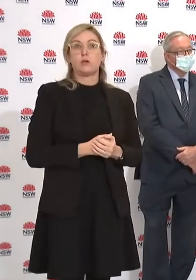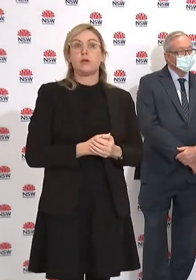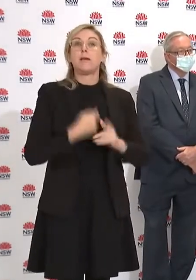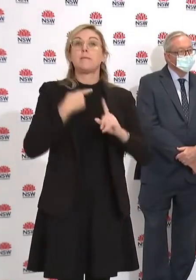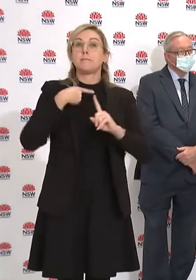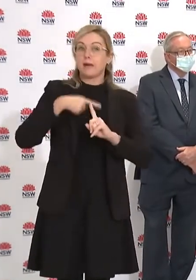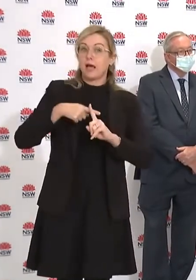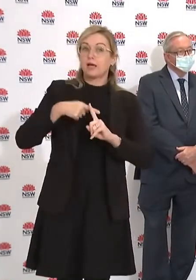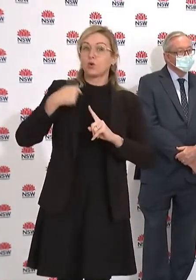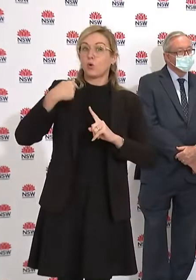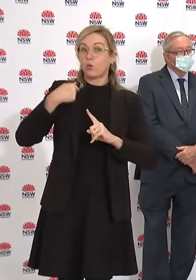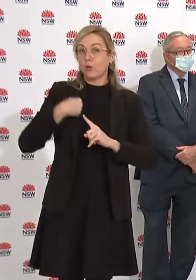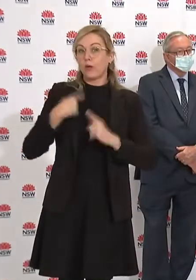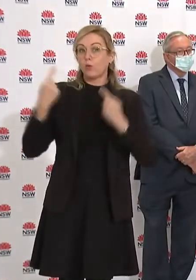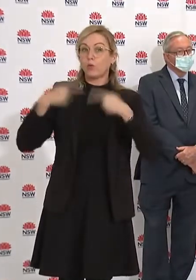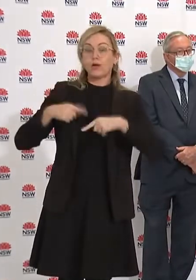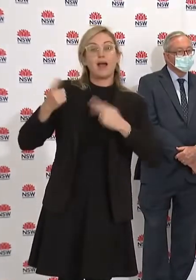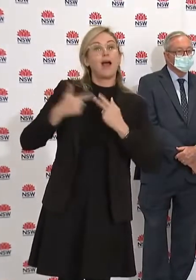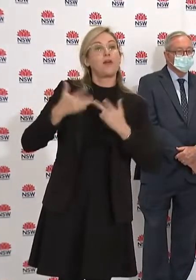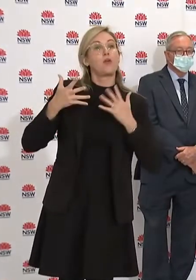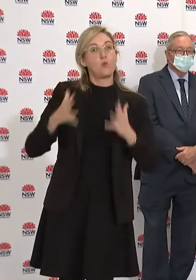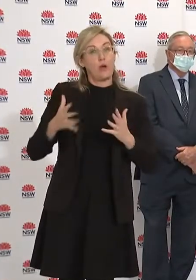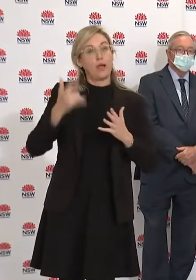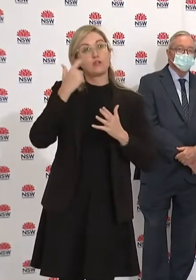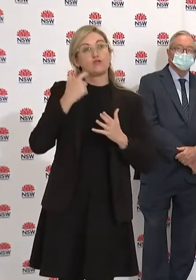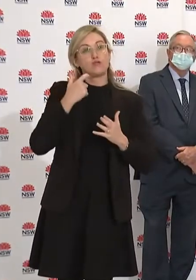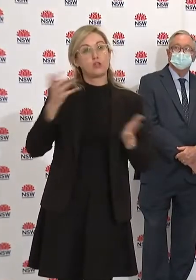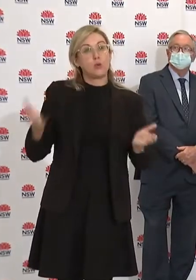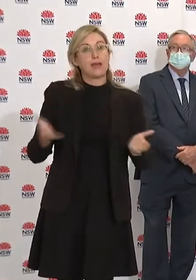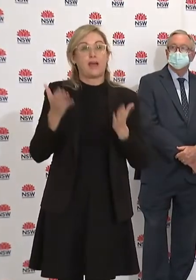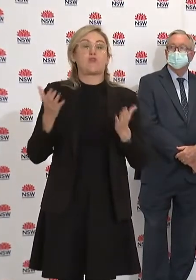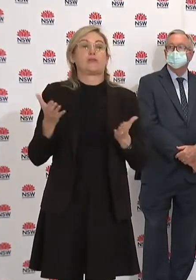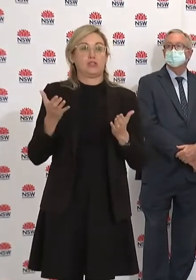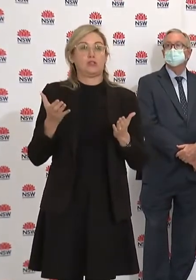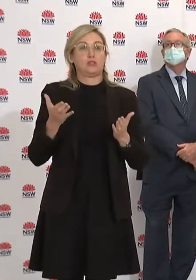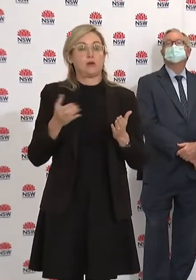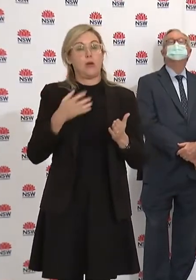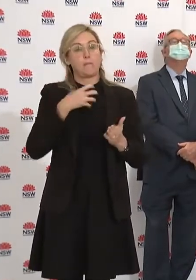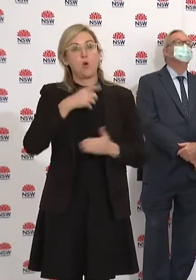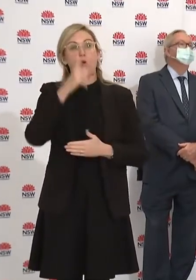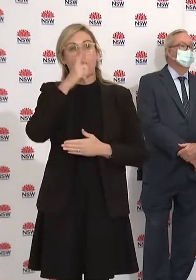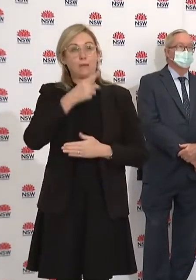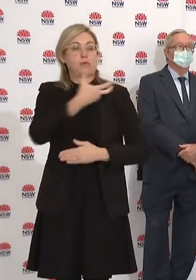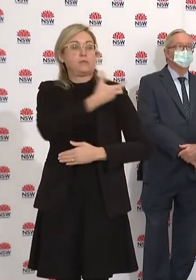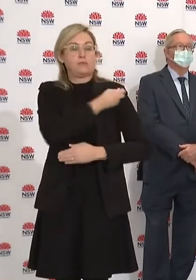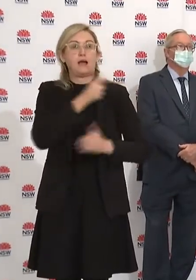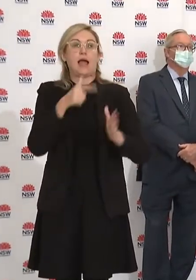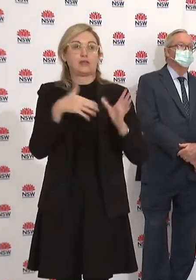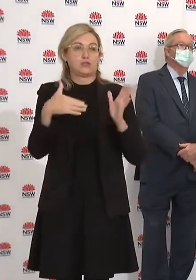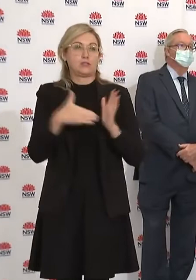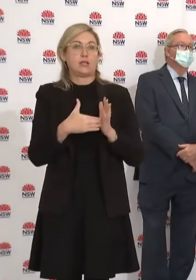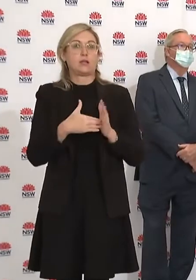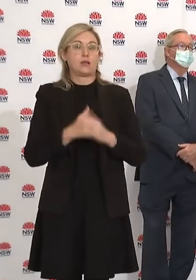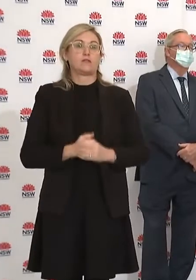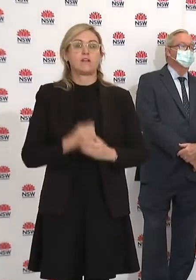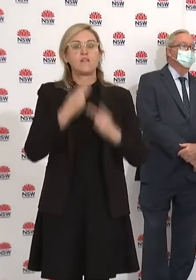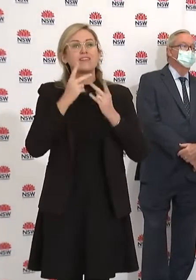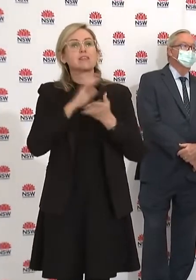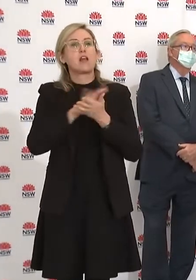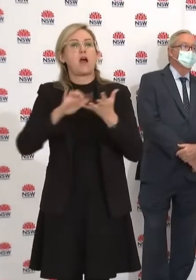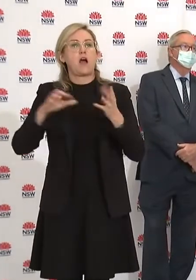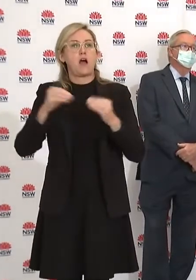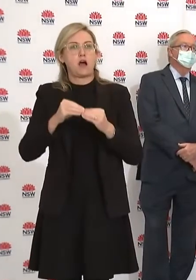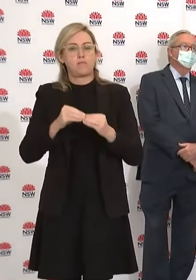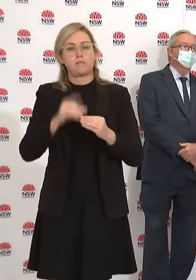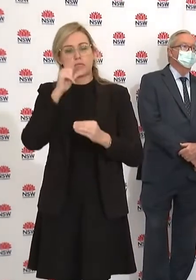given the national messaging around AstraZeneca, if we can go further in our own hubs. We want to maximise the use of AstraZeneca. But also, what we'll be asking is